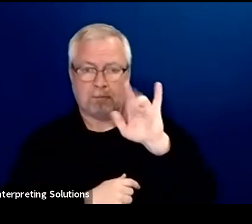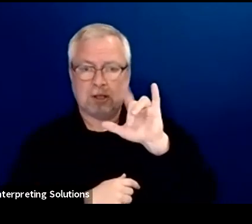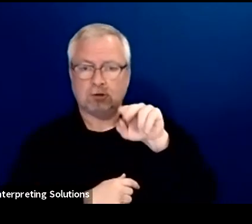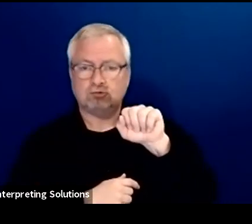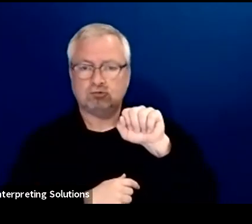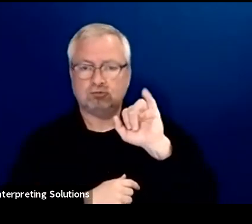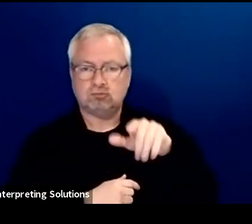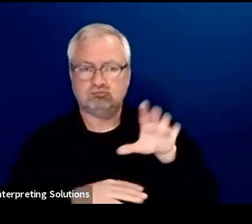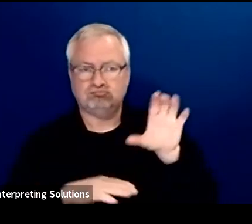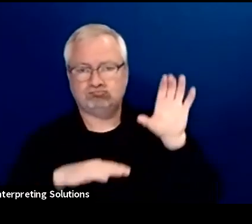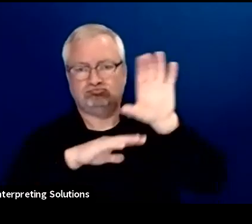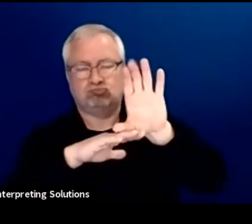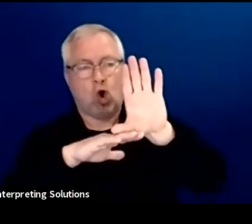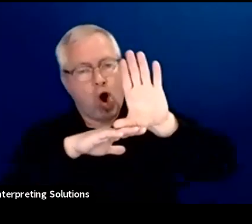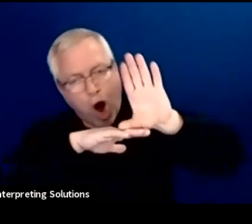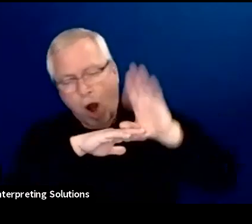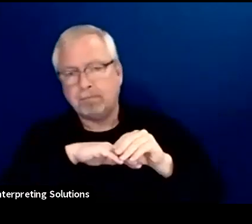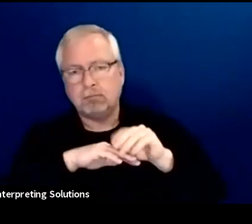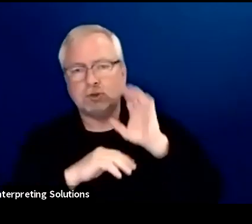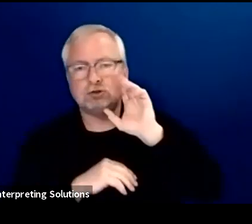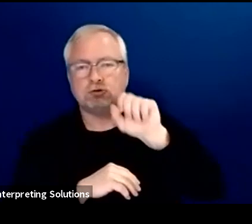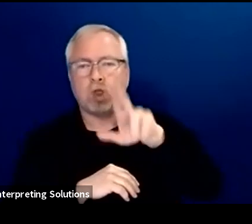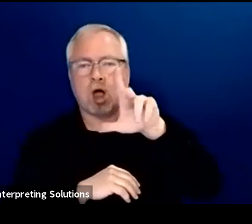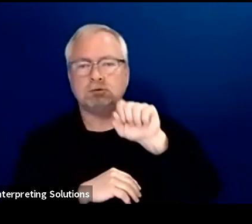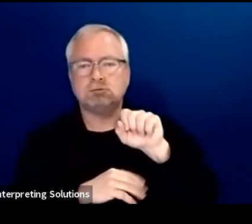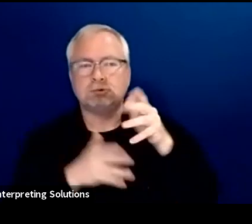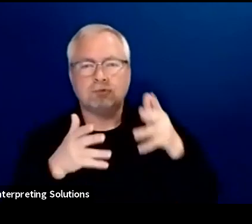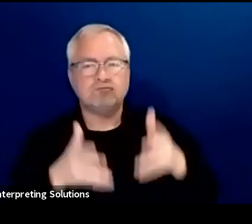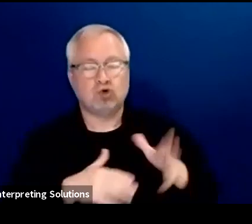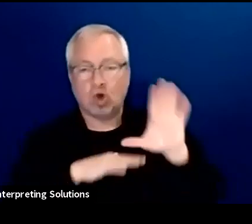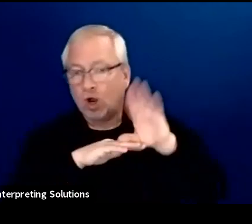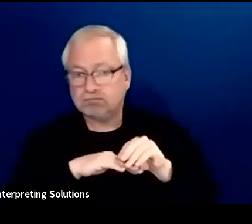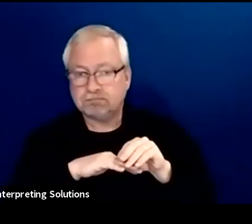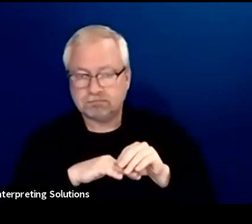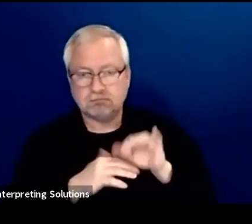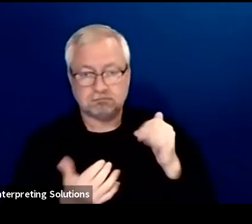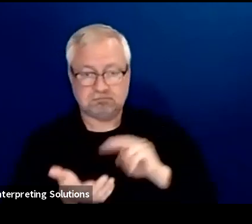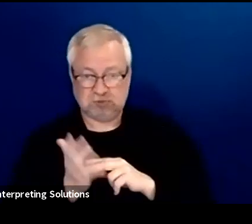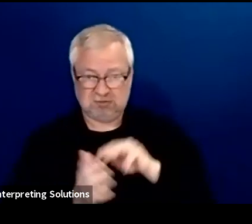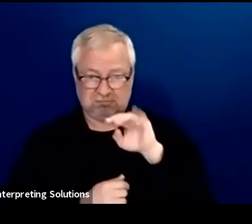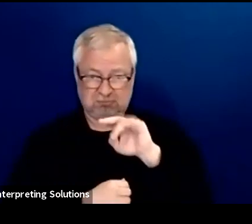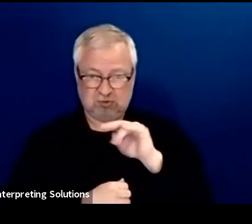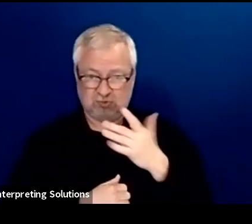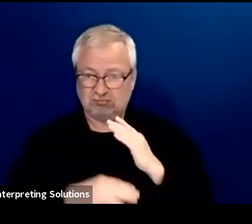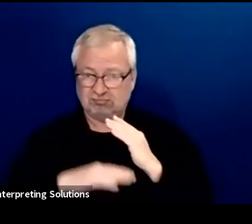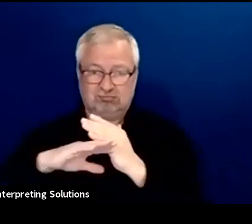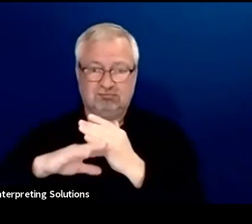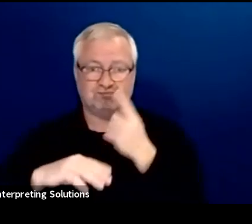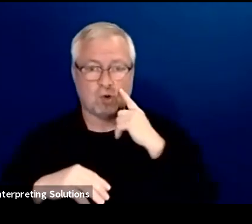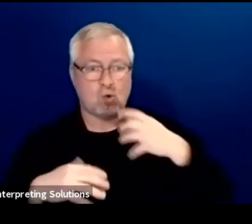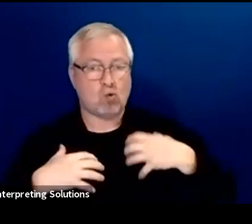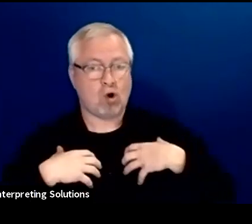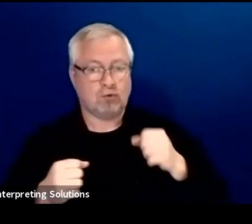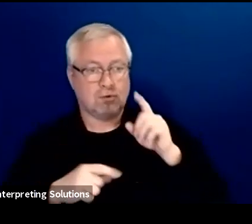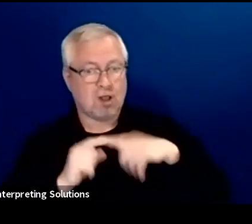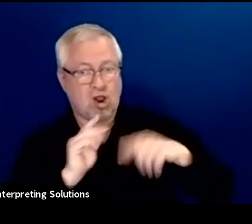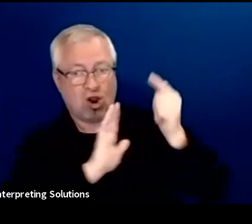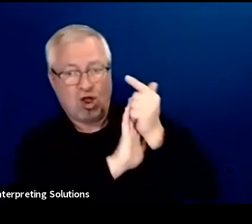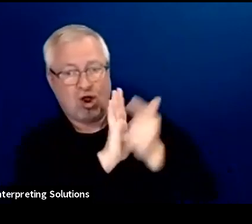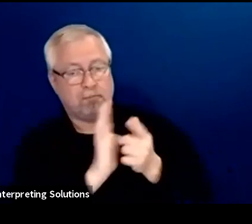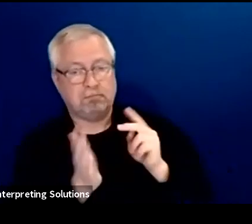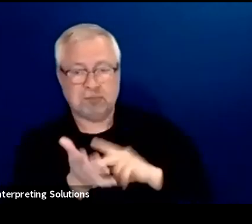Kalamides said that Minnesota could be hampered in our recovery because by law, we can't use deficit spending for a state